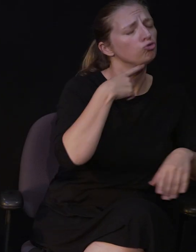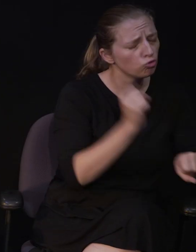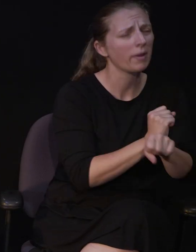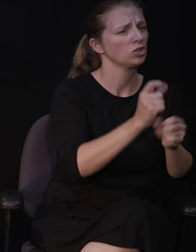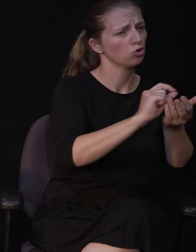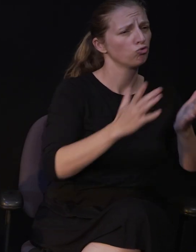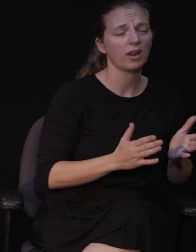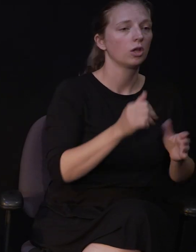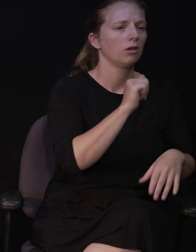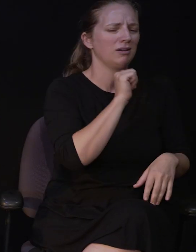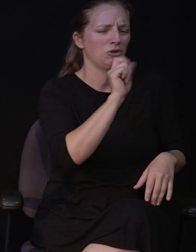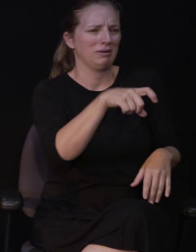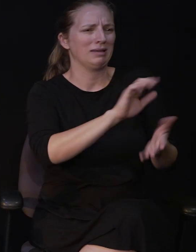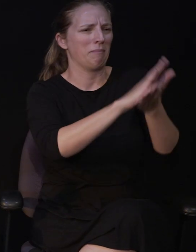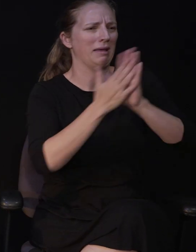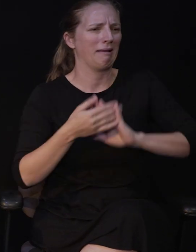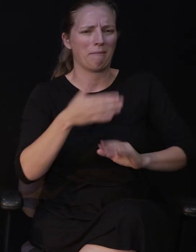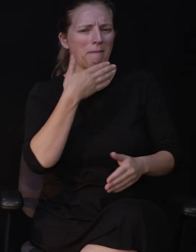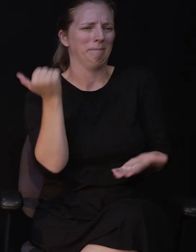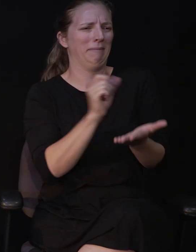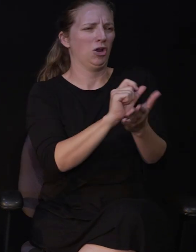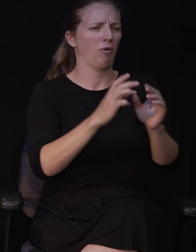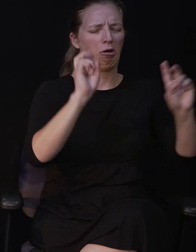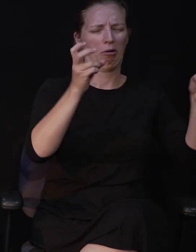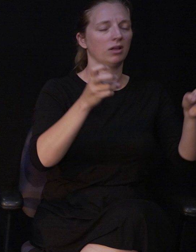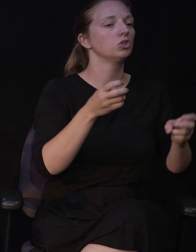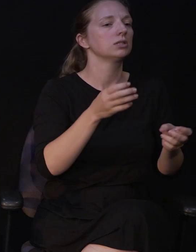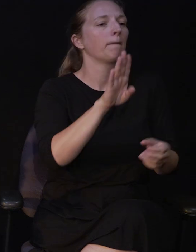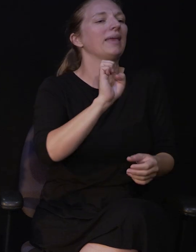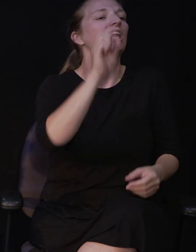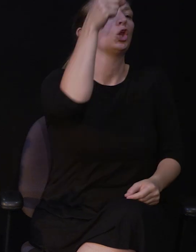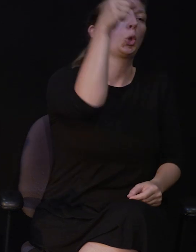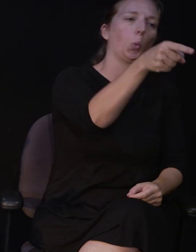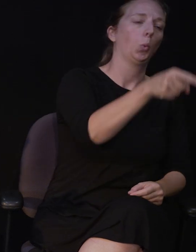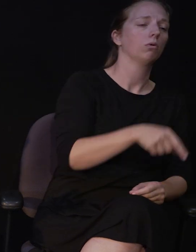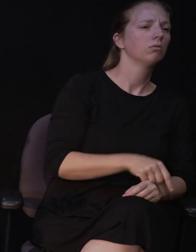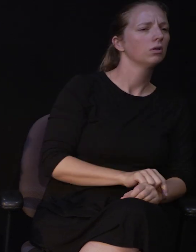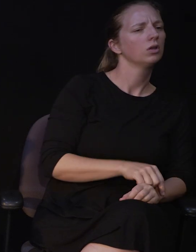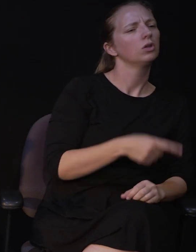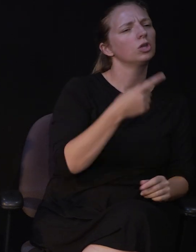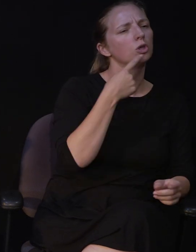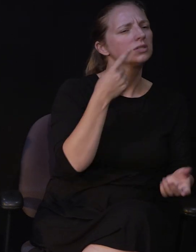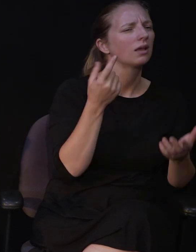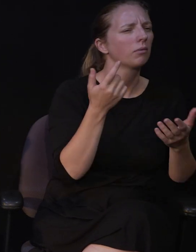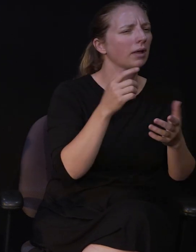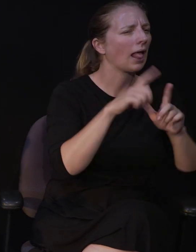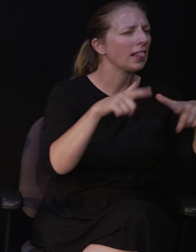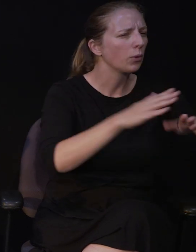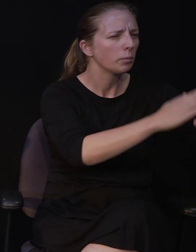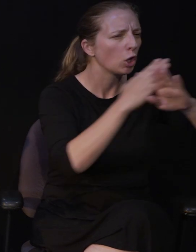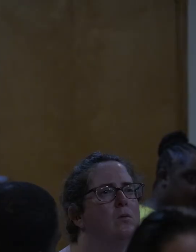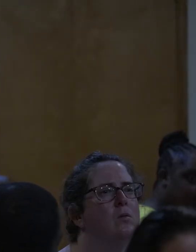a better writer. Just be you. Yeah. Do you think are you saying that it might be some kind of language